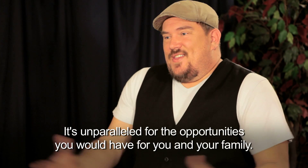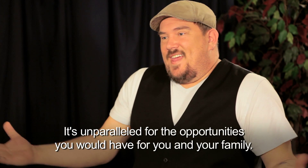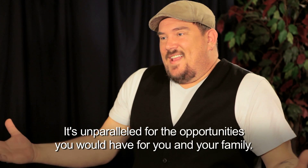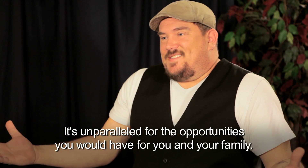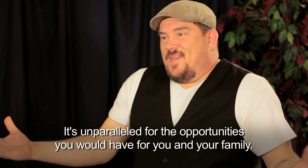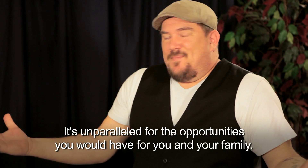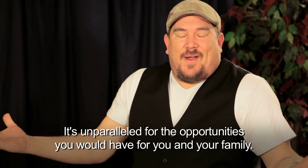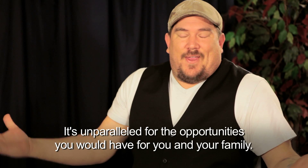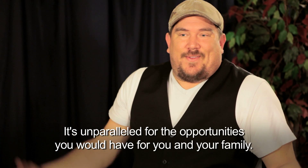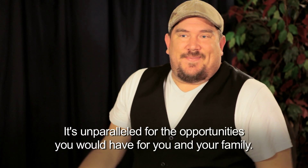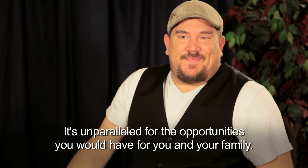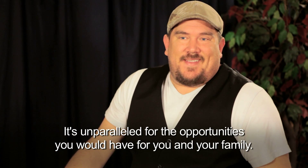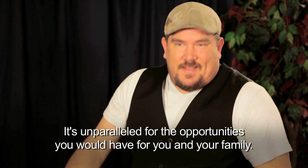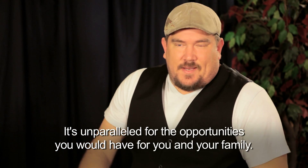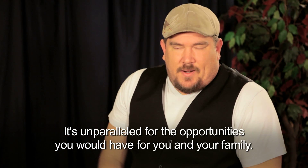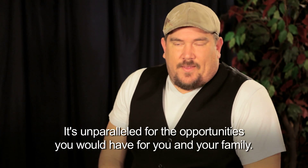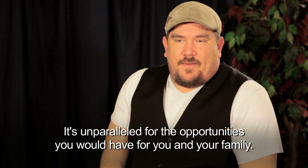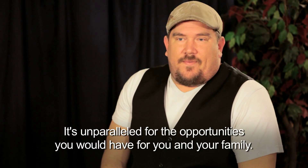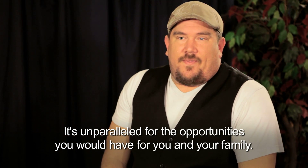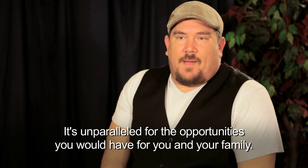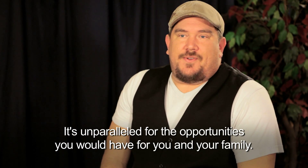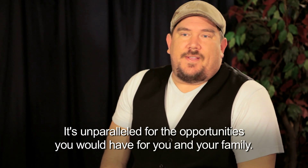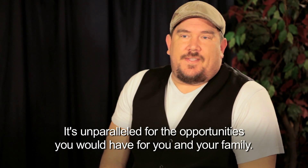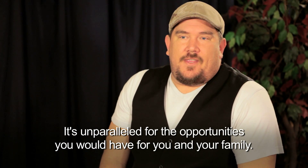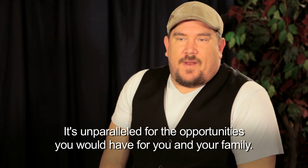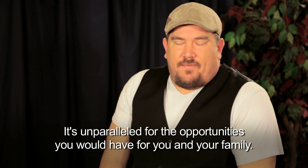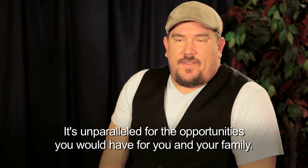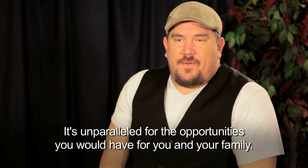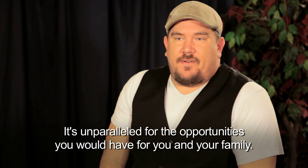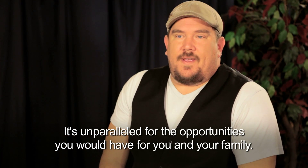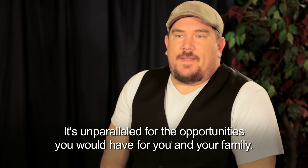it's unparalleled. It's unparalleled for the opportunities that you would have for you and your family.